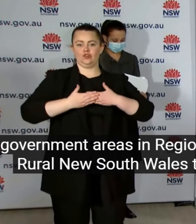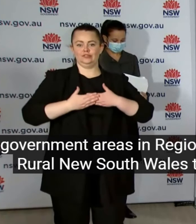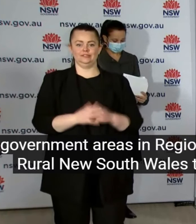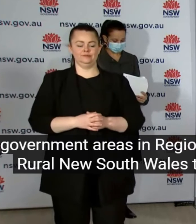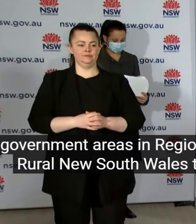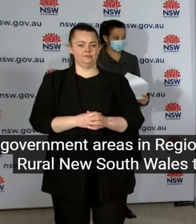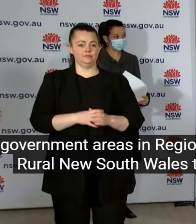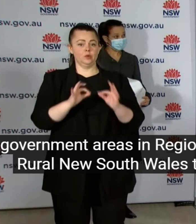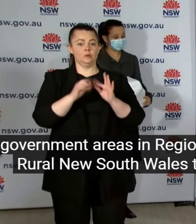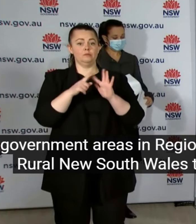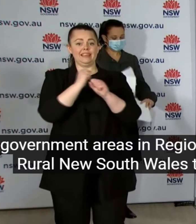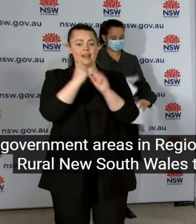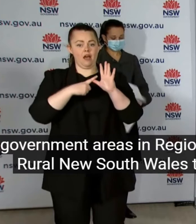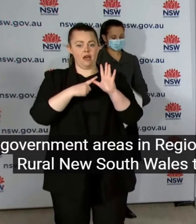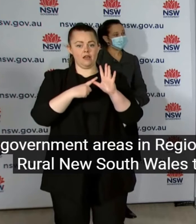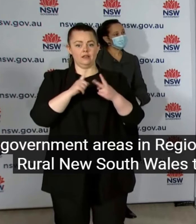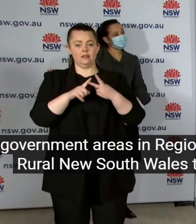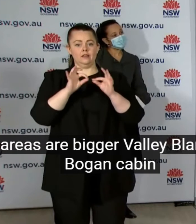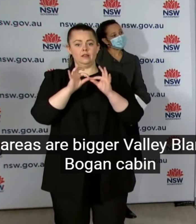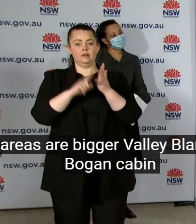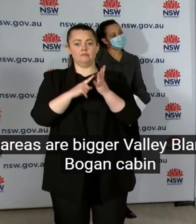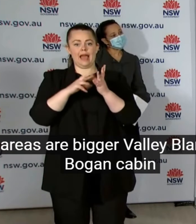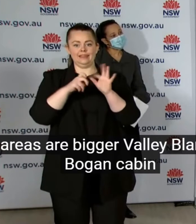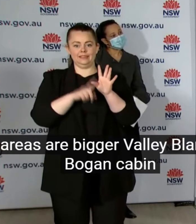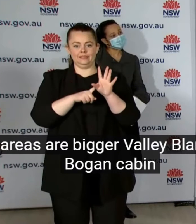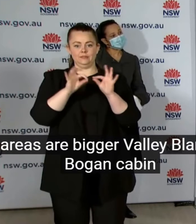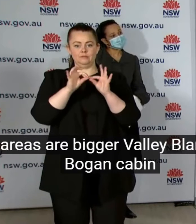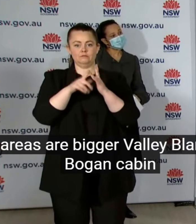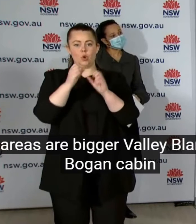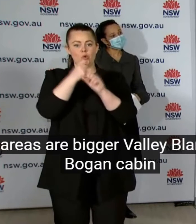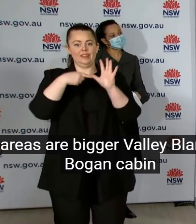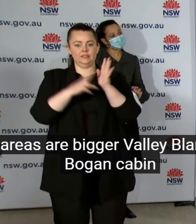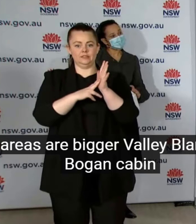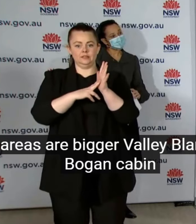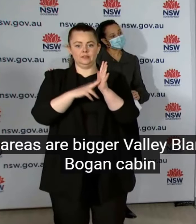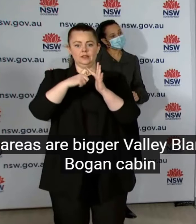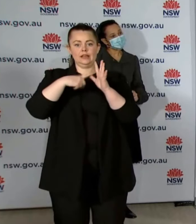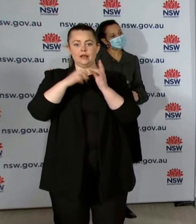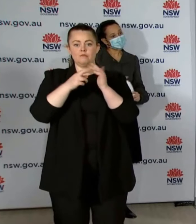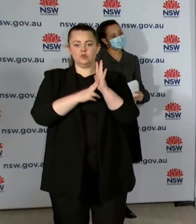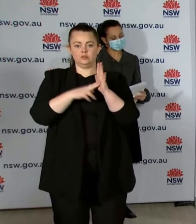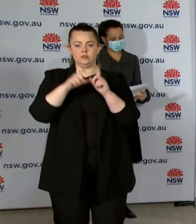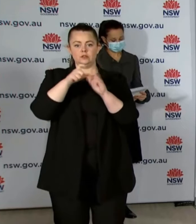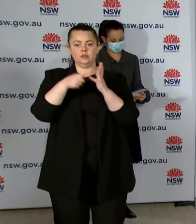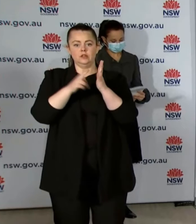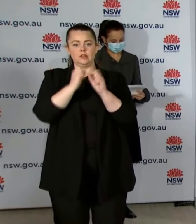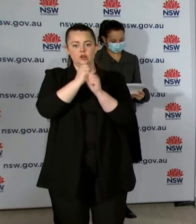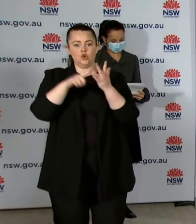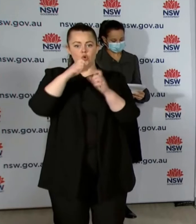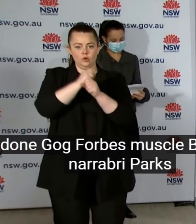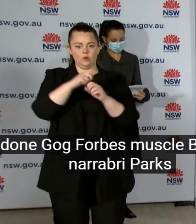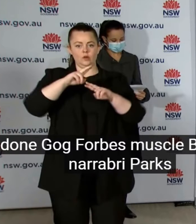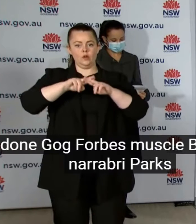are Bega Valley, Blaney, Bogan, Cabon, Dungog, Forbes,